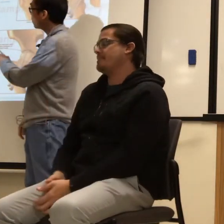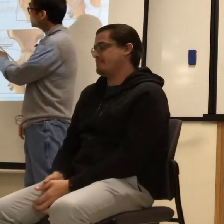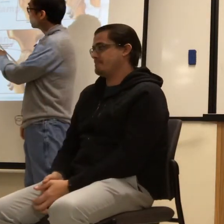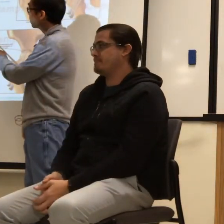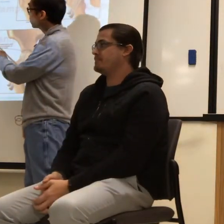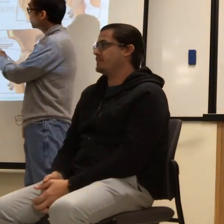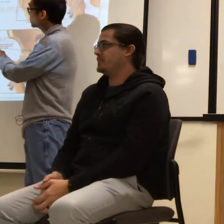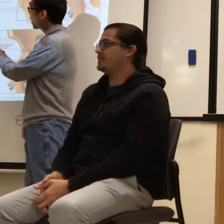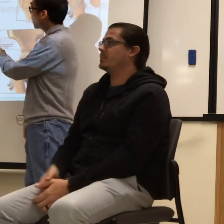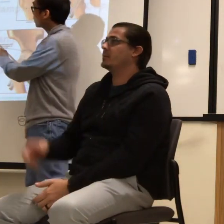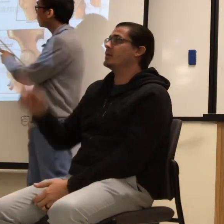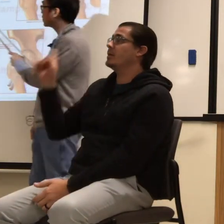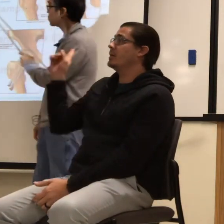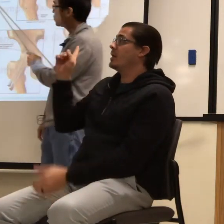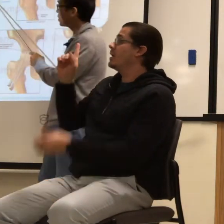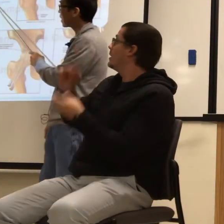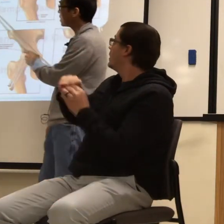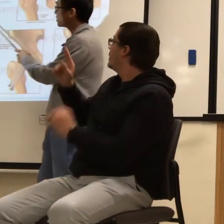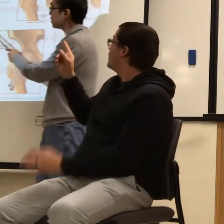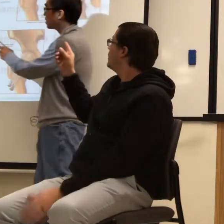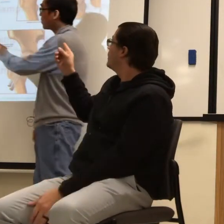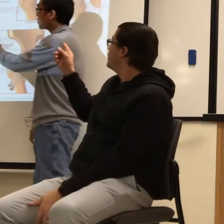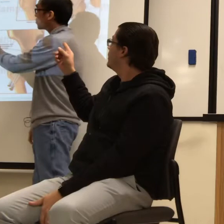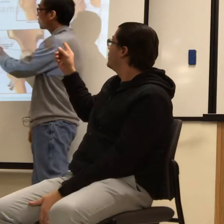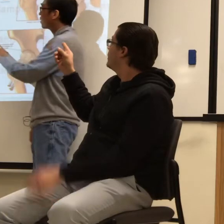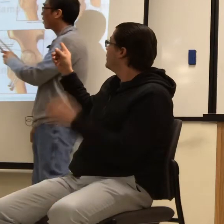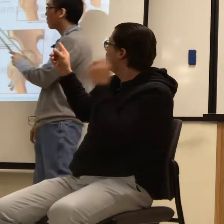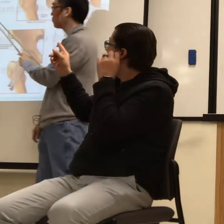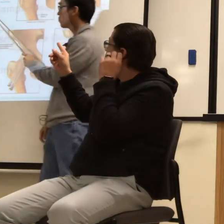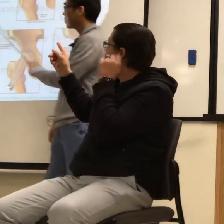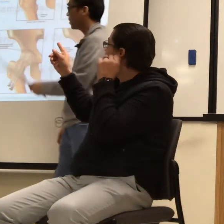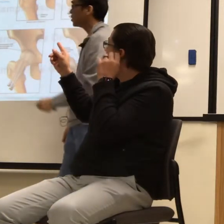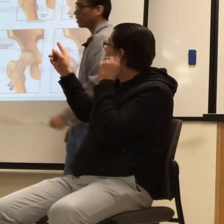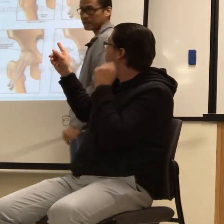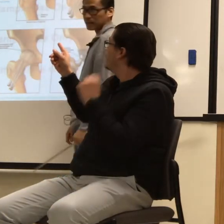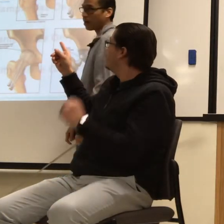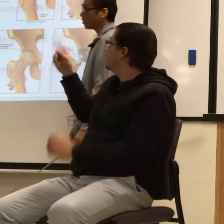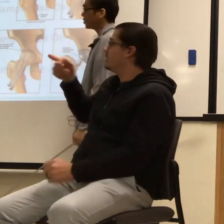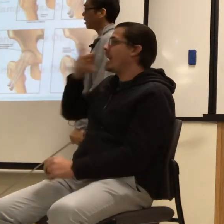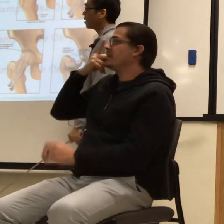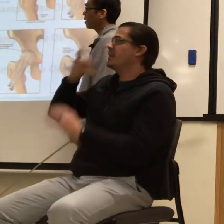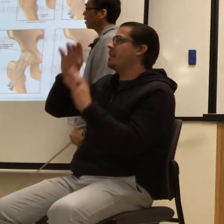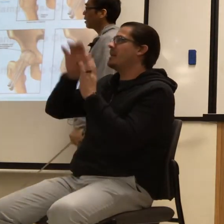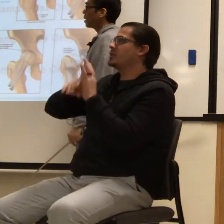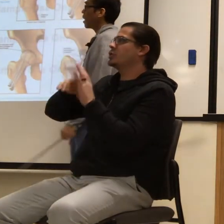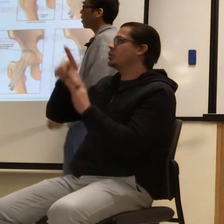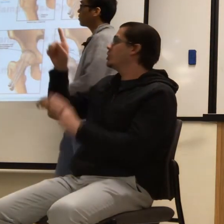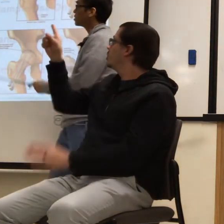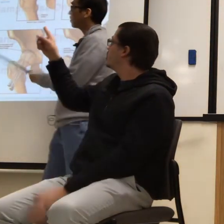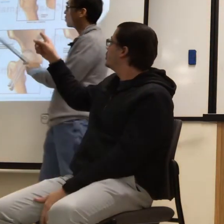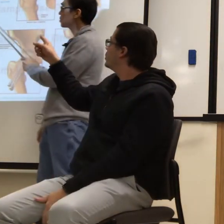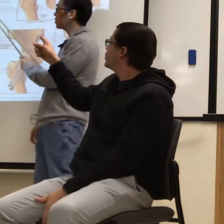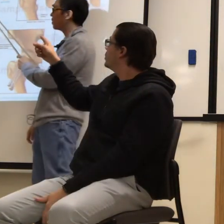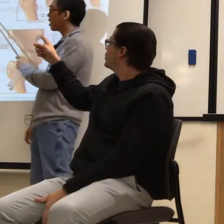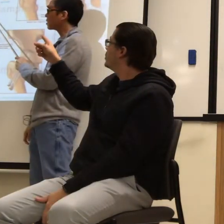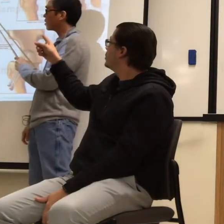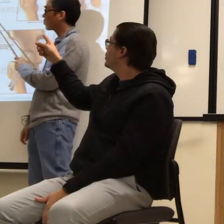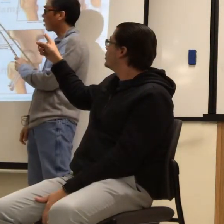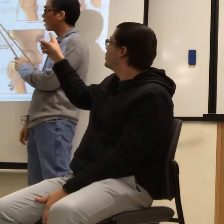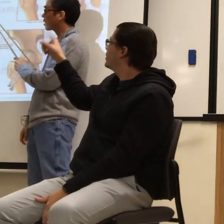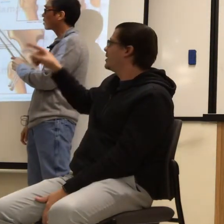So this number is higher than this one. You can kind of see the picture in the imaging technology, how this bone